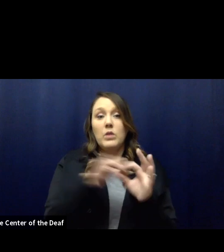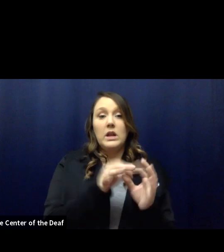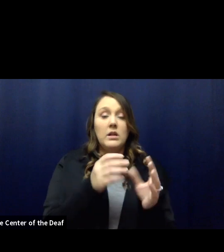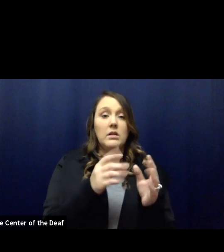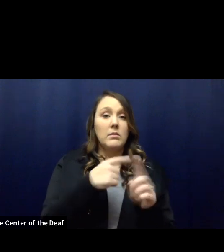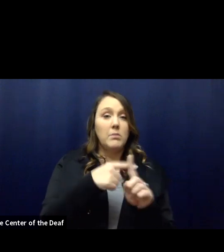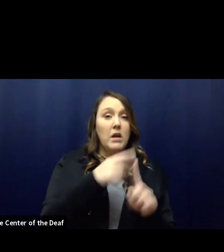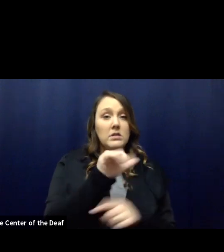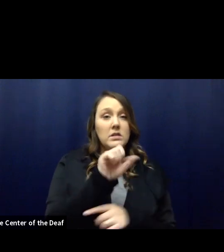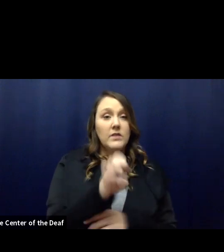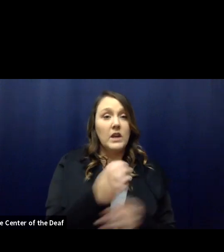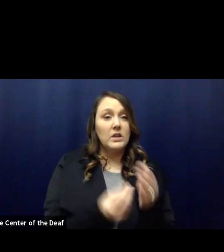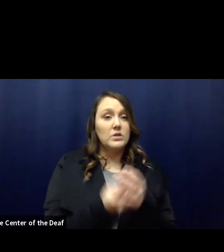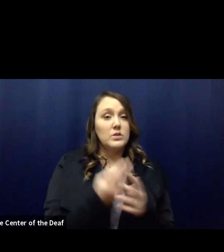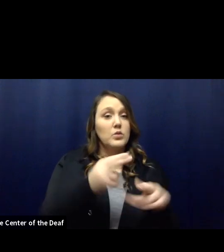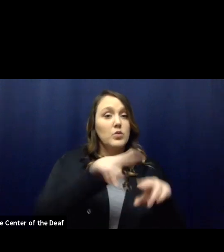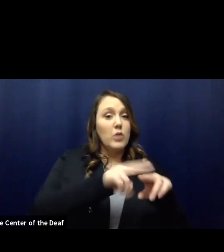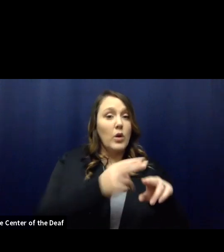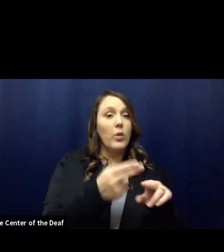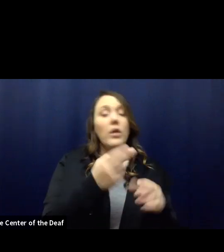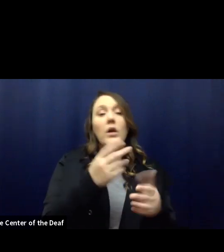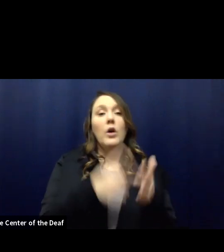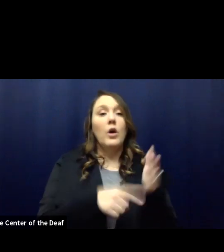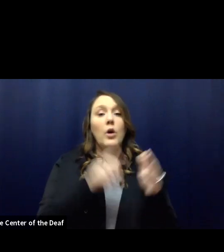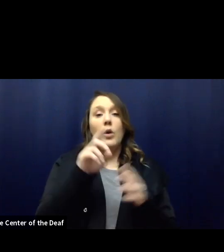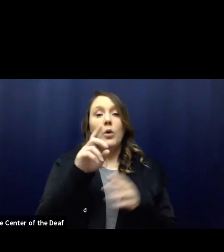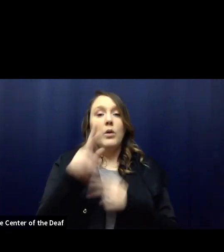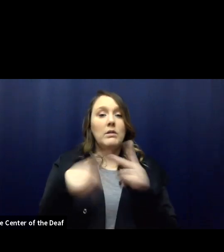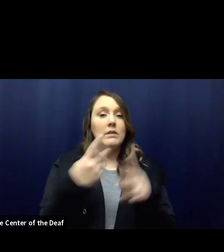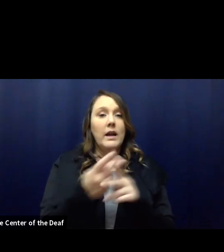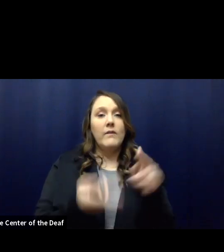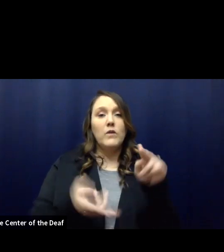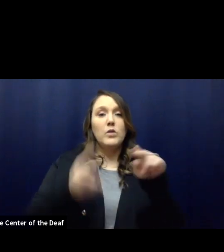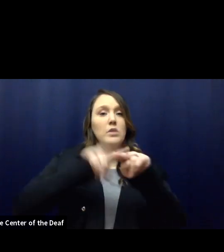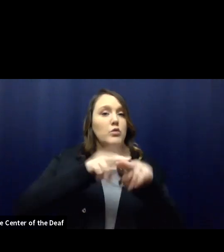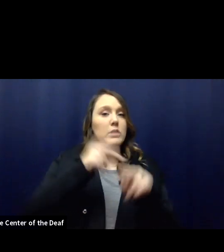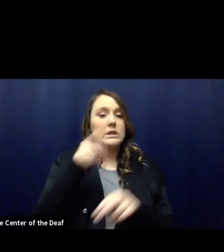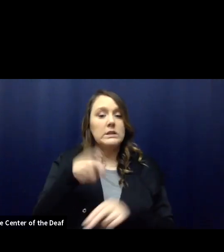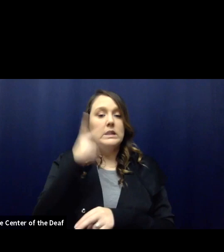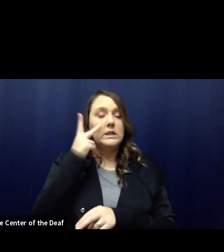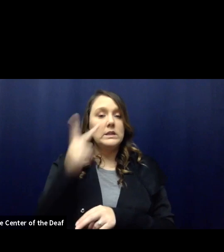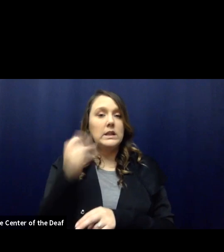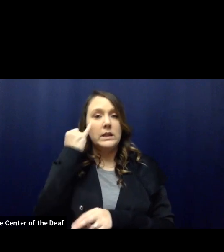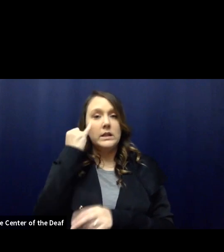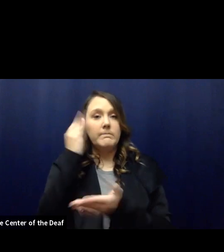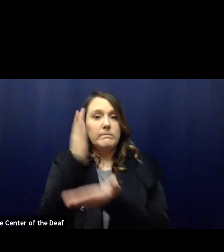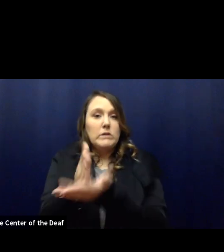cases or hospitalizations would it take to end elective procedures again?